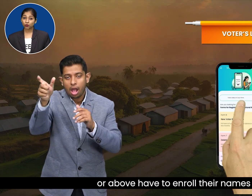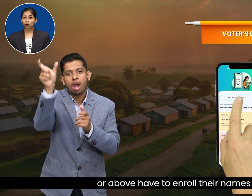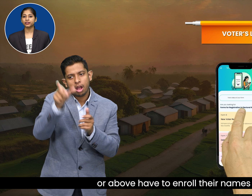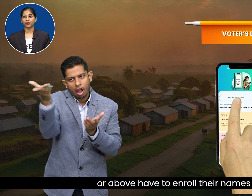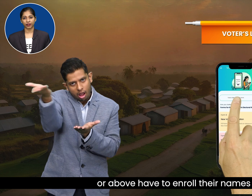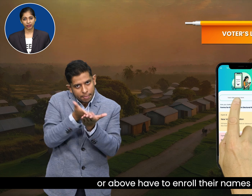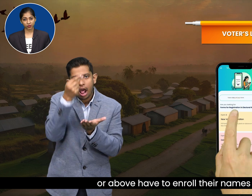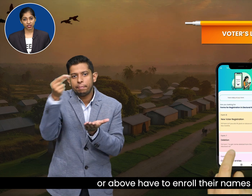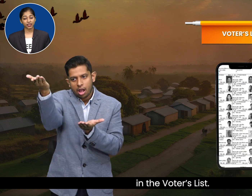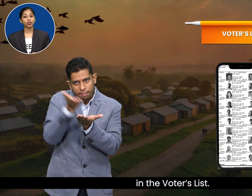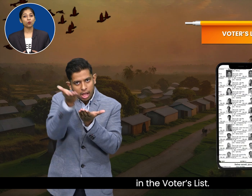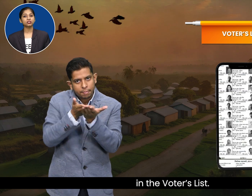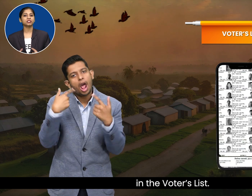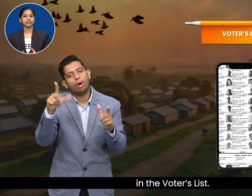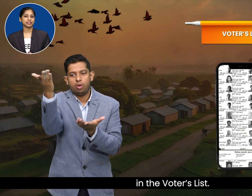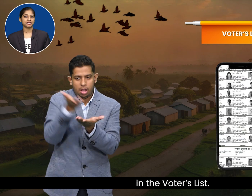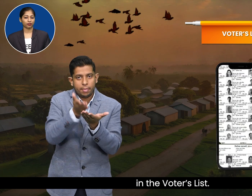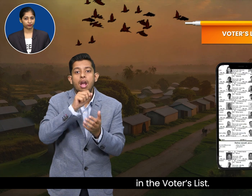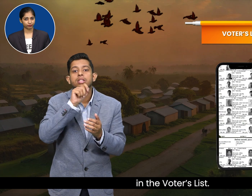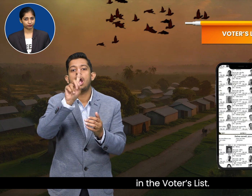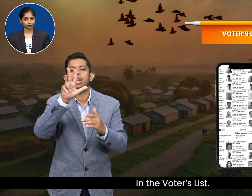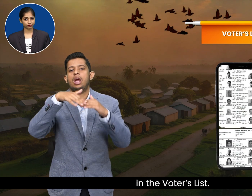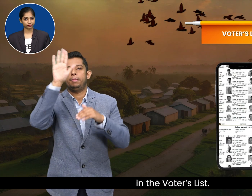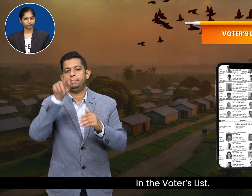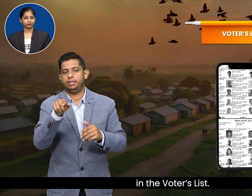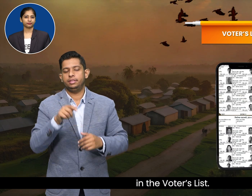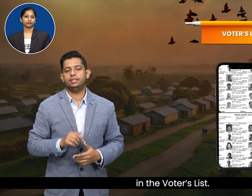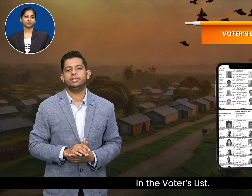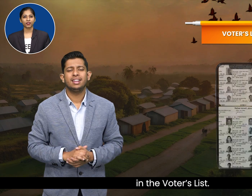to enroll their names in the voters list.